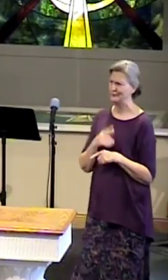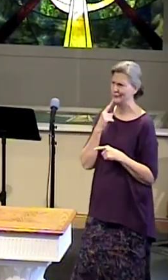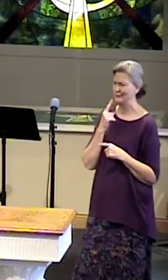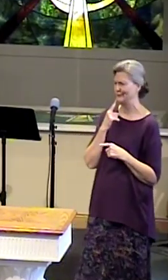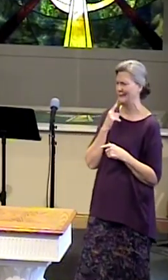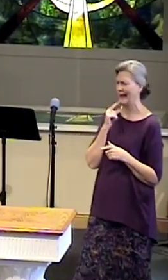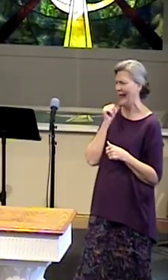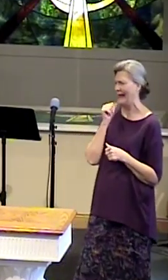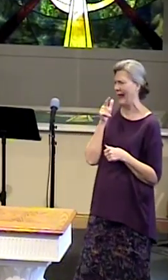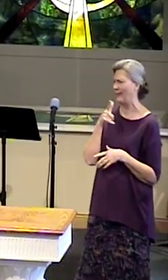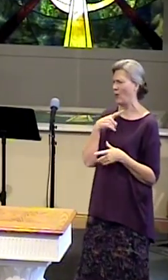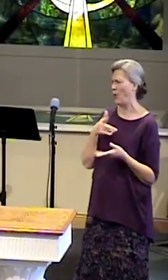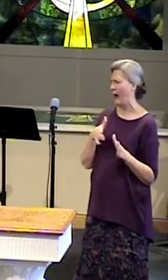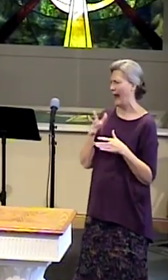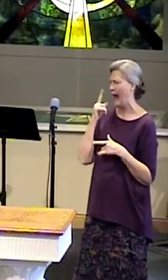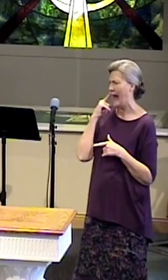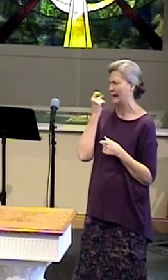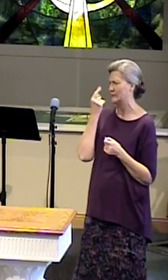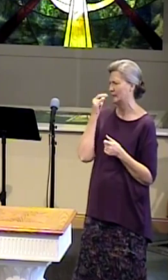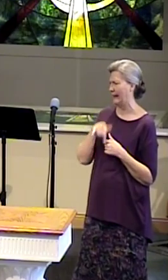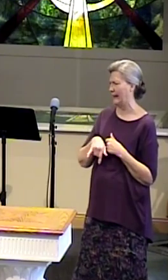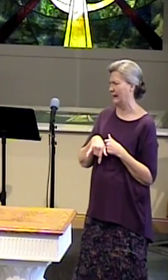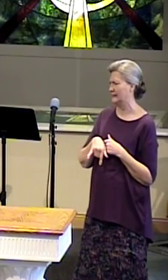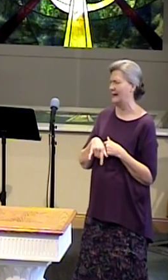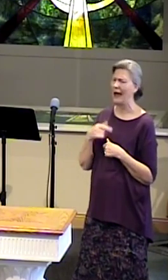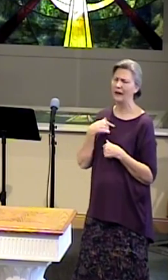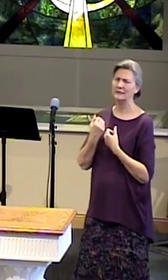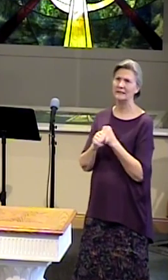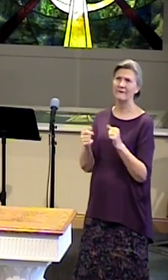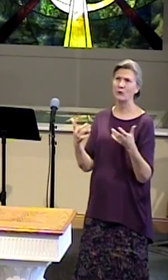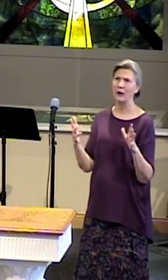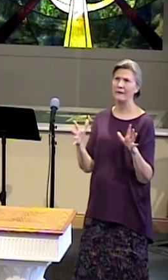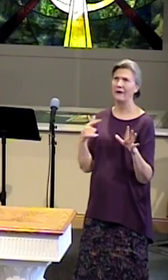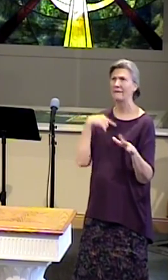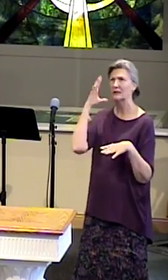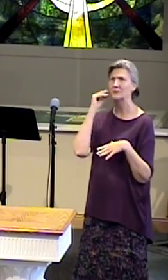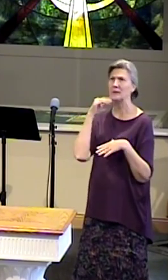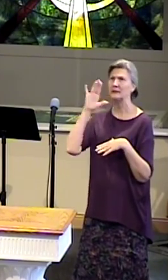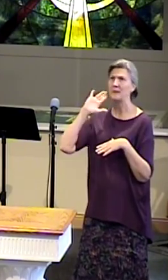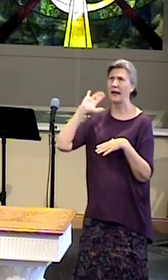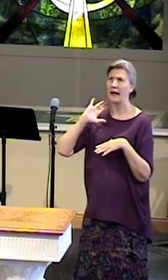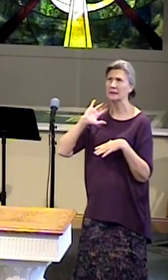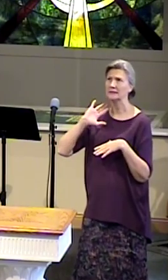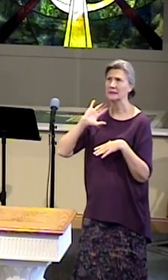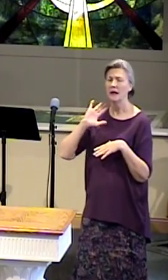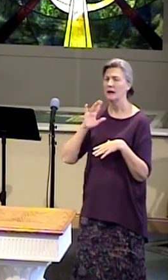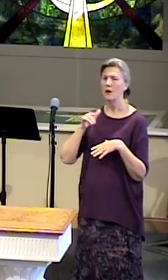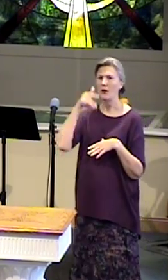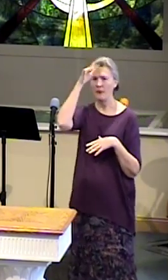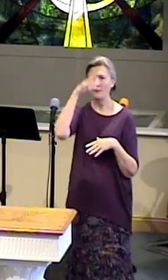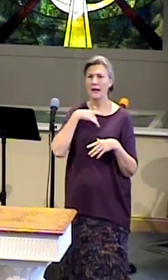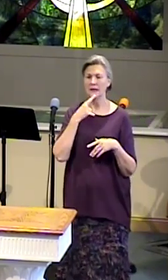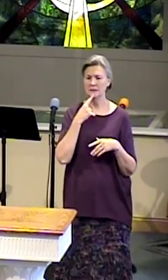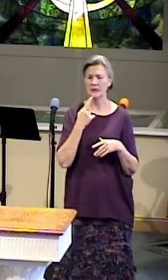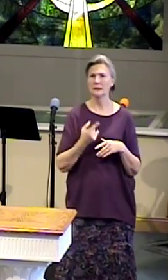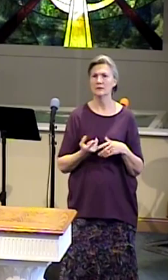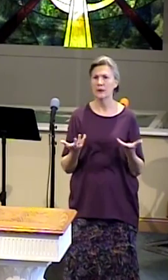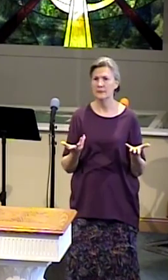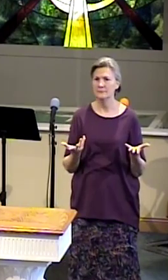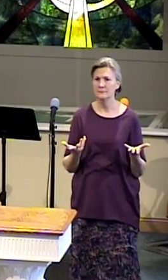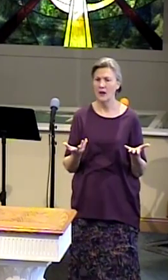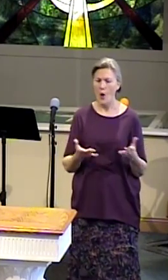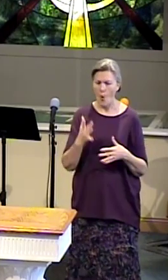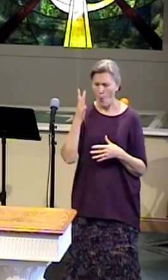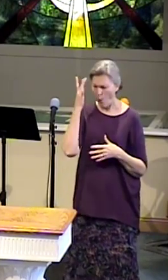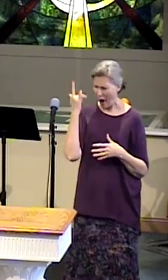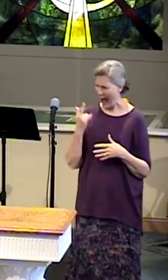didn't say, well, I've already been saved. He didn't say, but I've had experiences in the past. The man said,